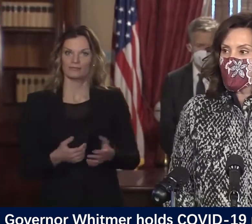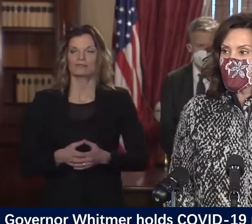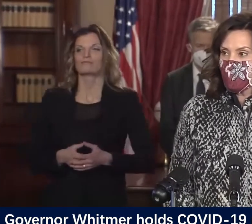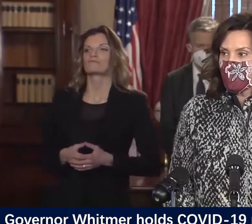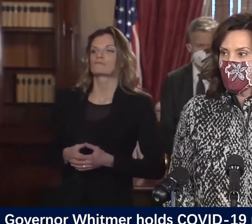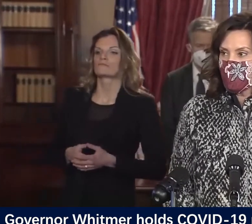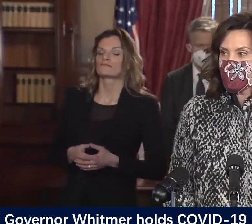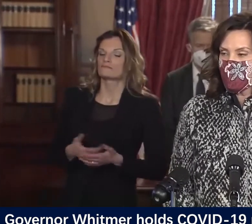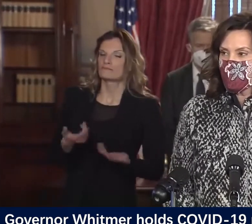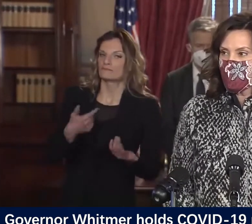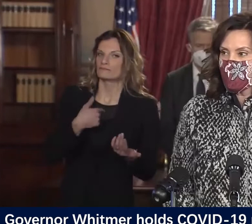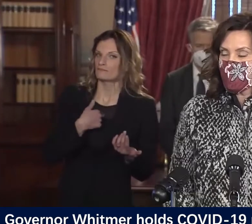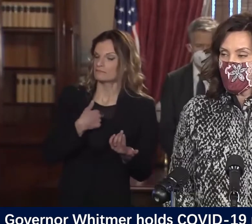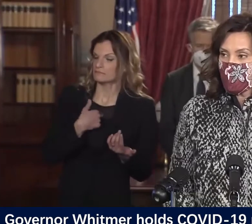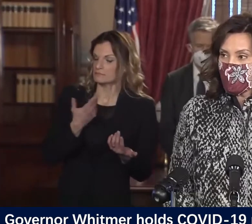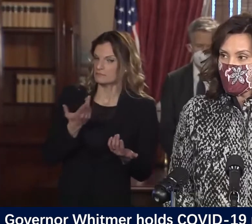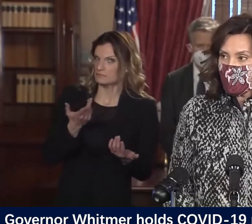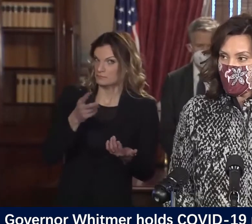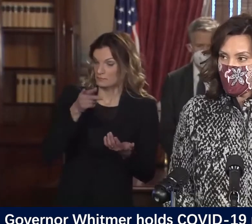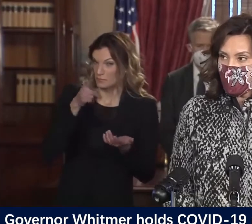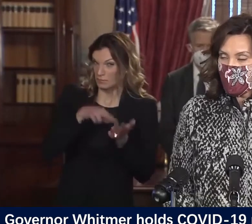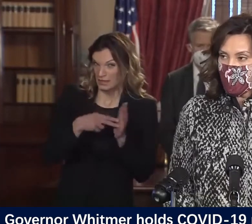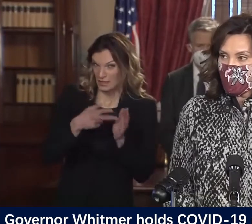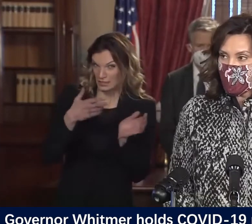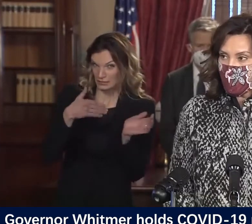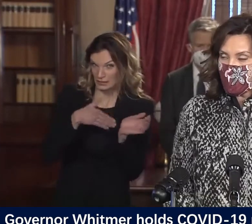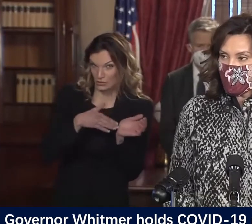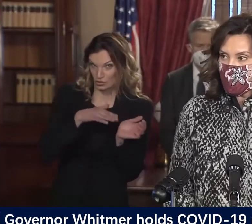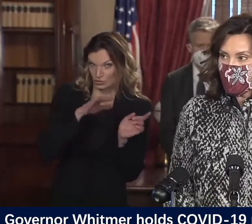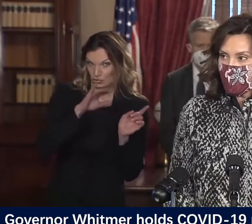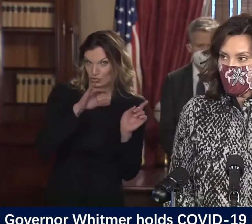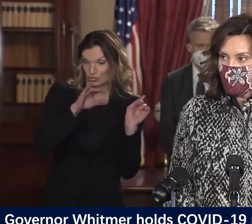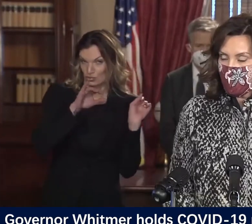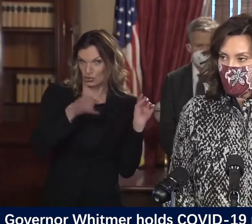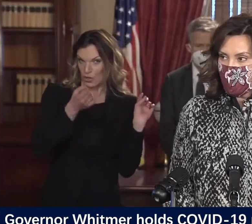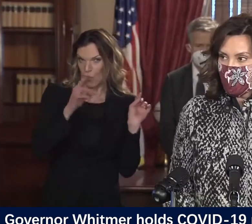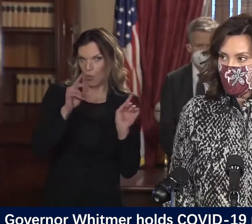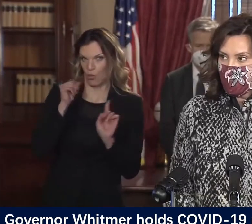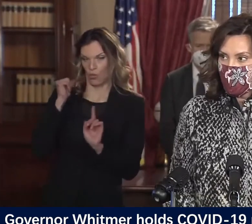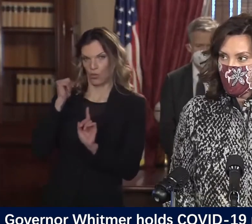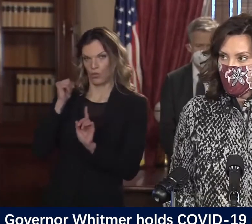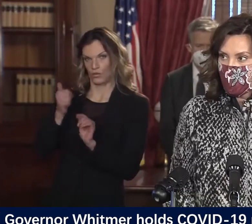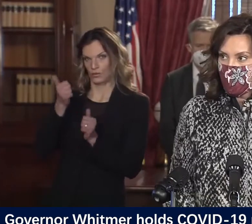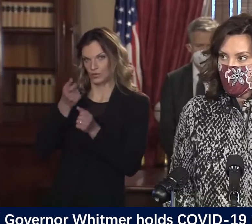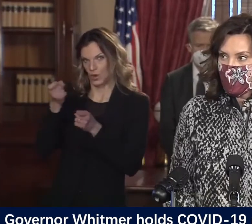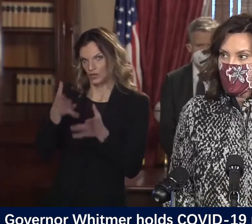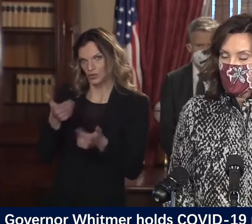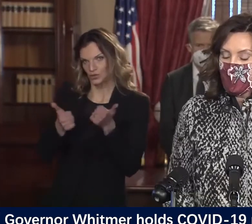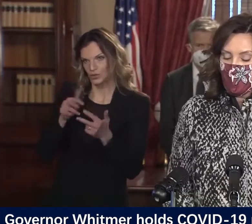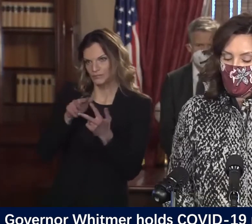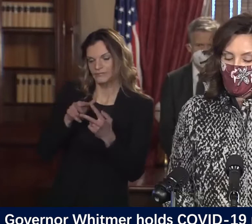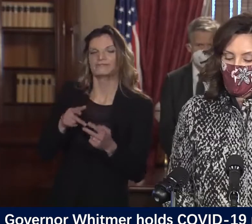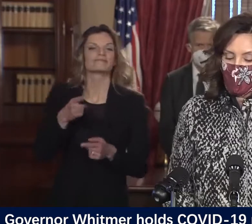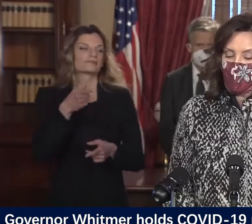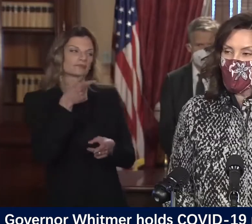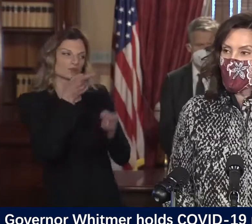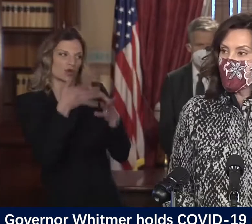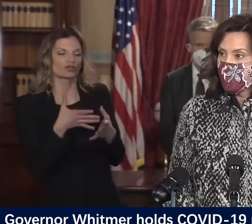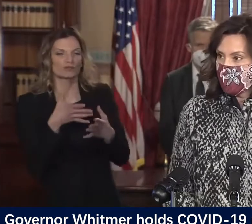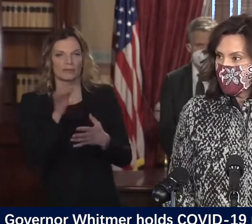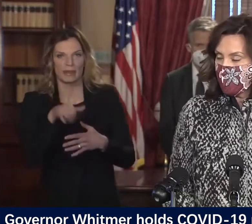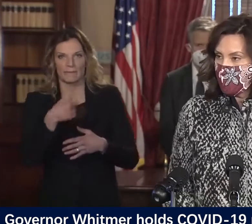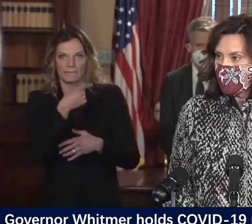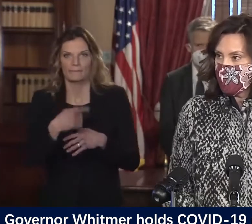can certainly ask, was it Dr. J or Director Gordon? I'm sorry, the director, I'm sorry. Okay,